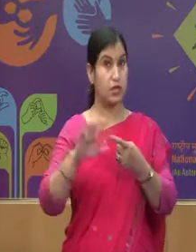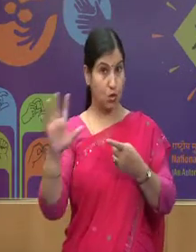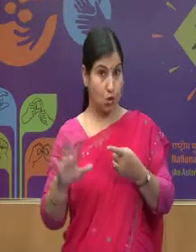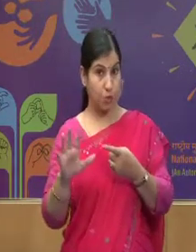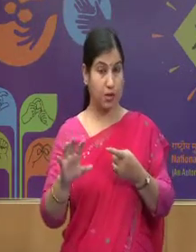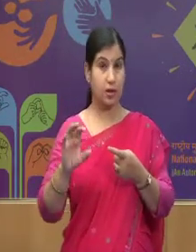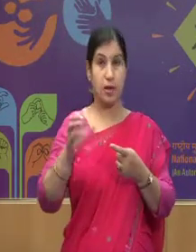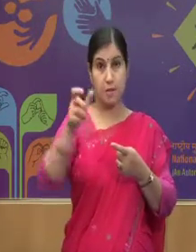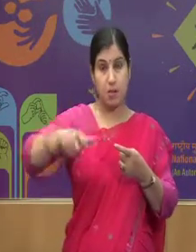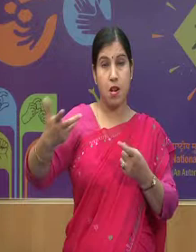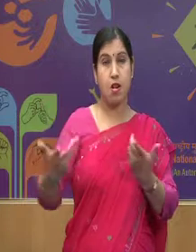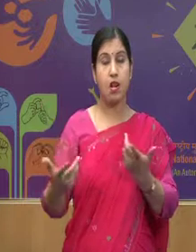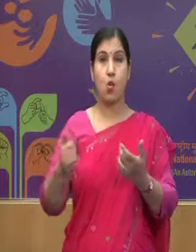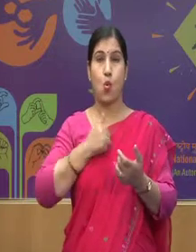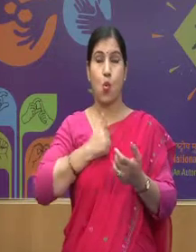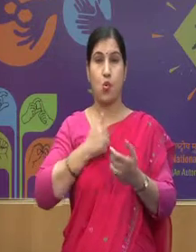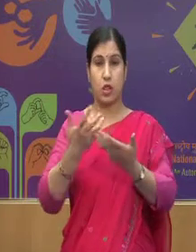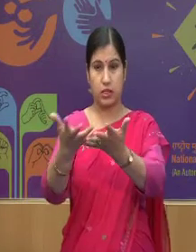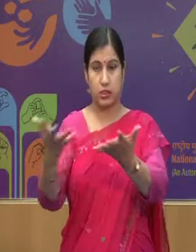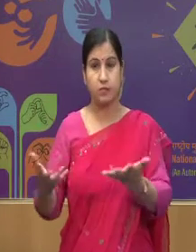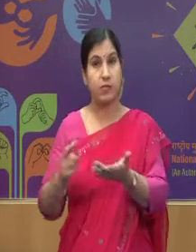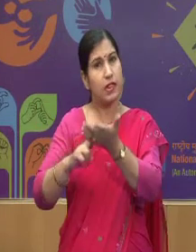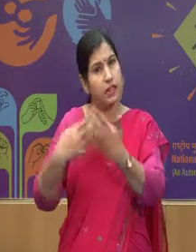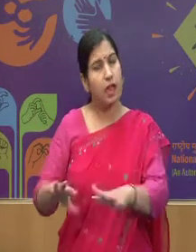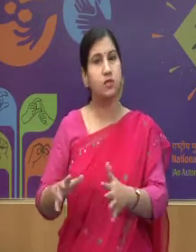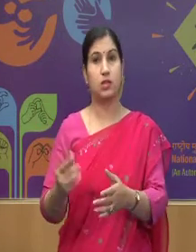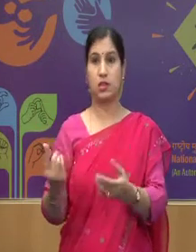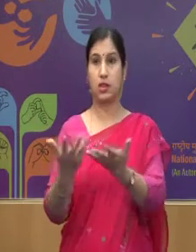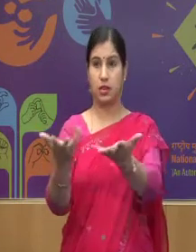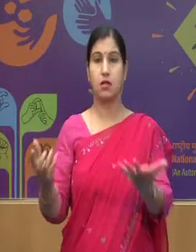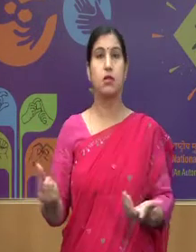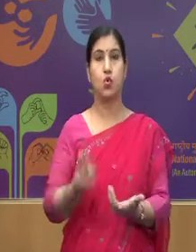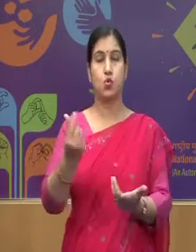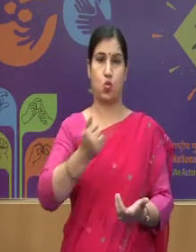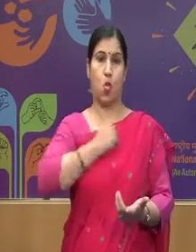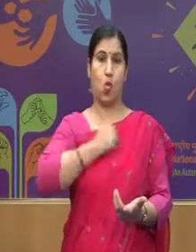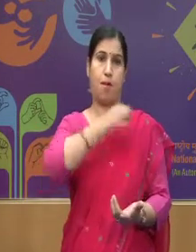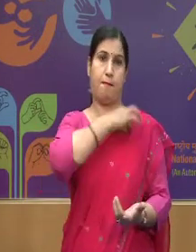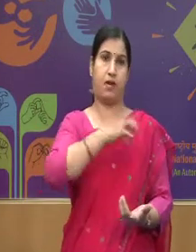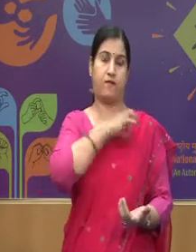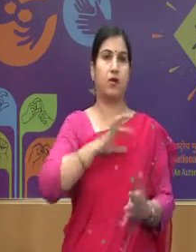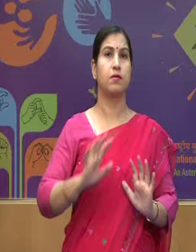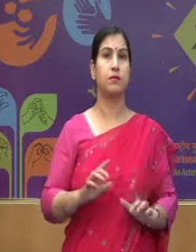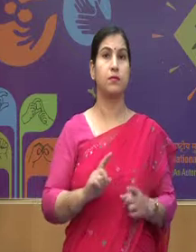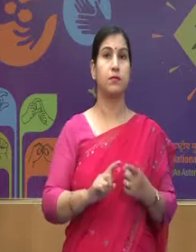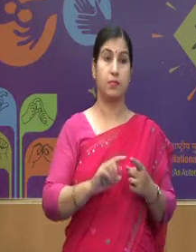As the European countries used natural and economic resources of their colonies for their own